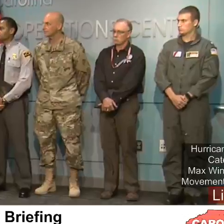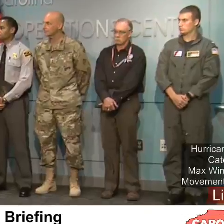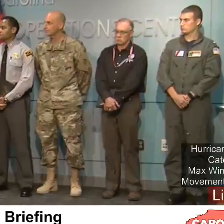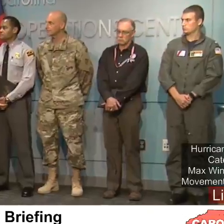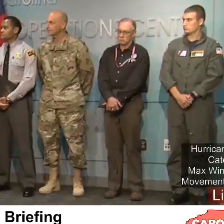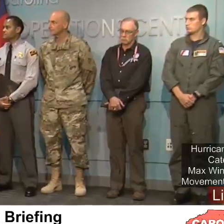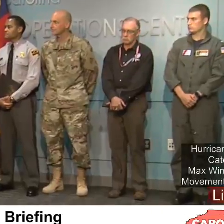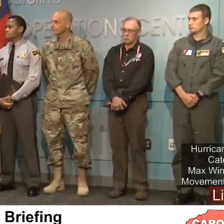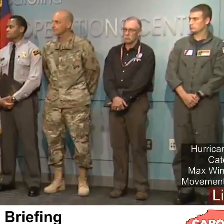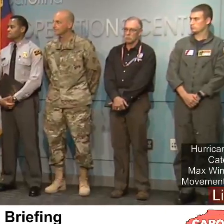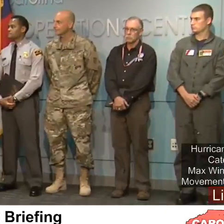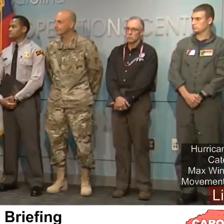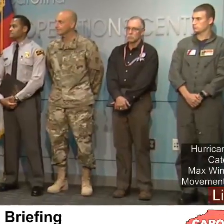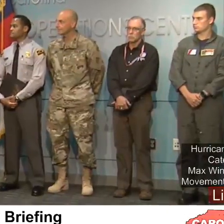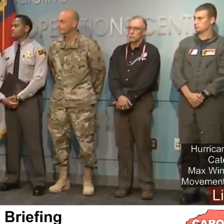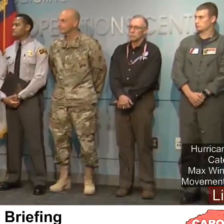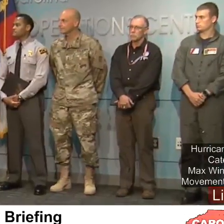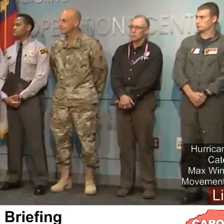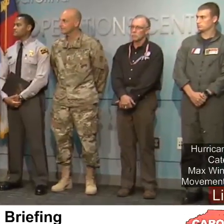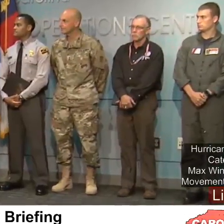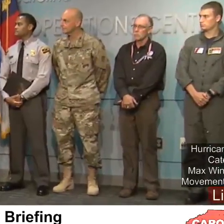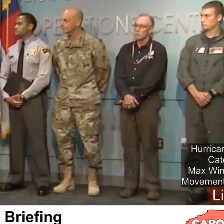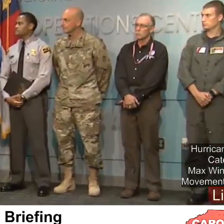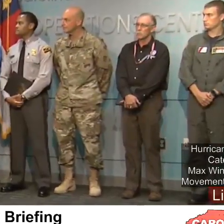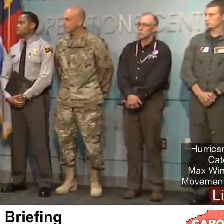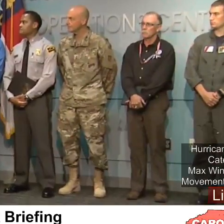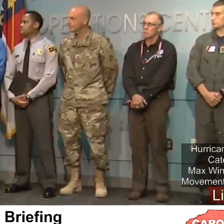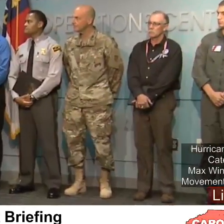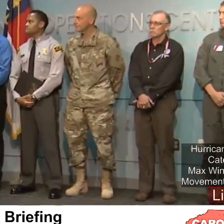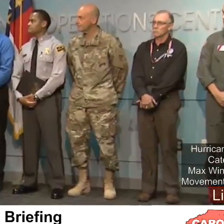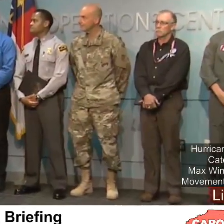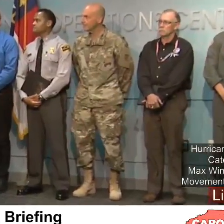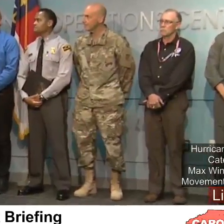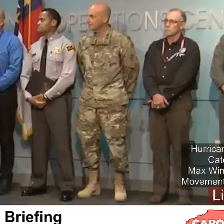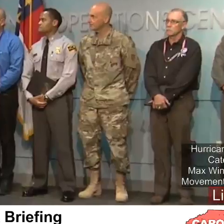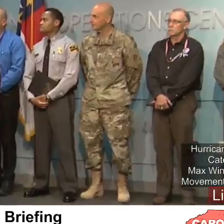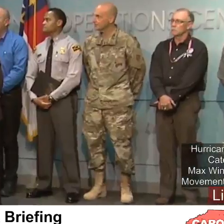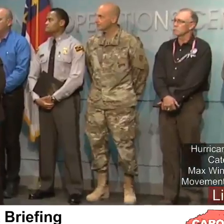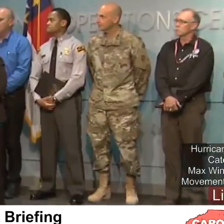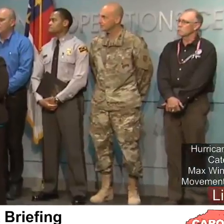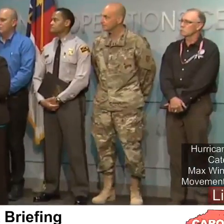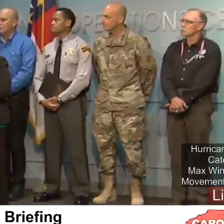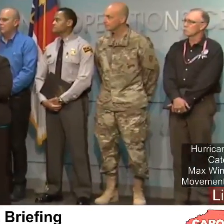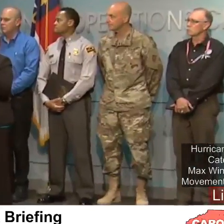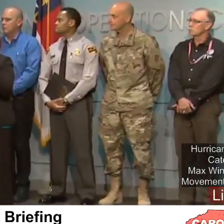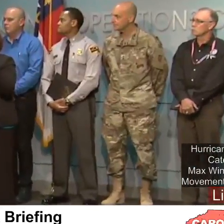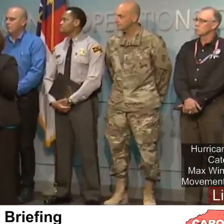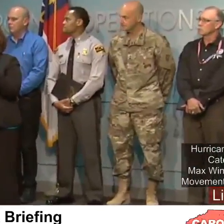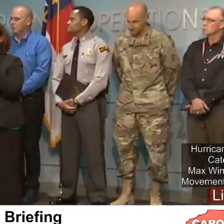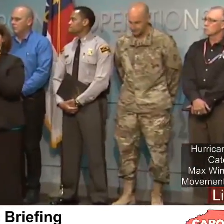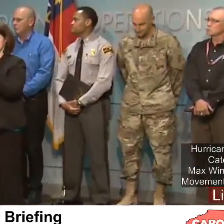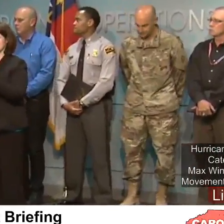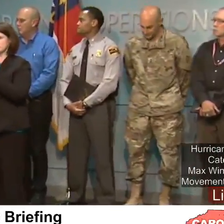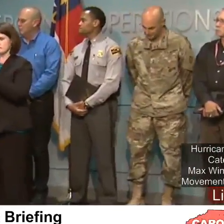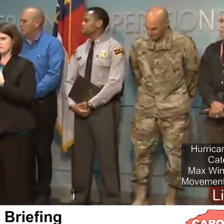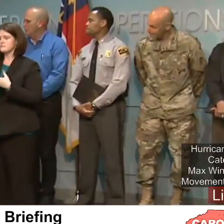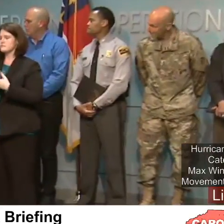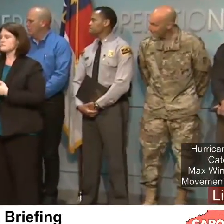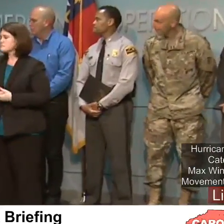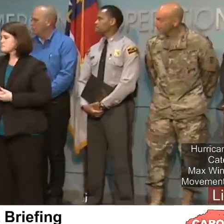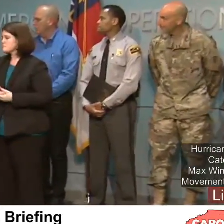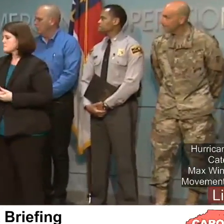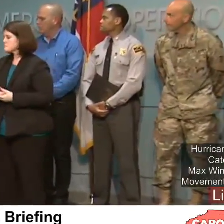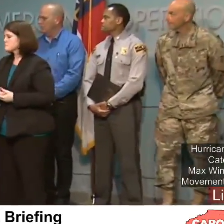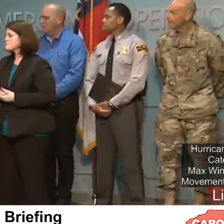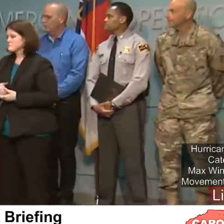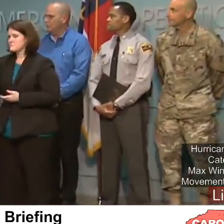us. I'm first going to recognize Mike Sprayberry with Emergency Management to give us an update. Mike?